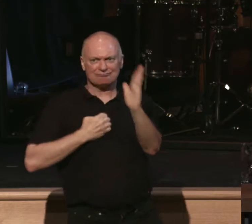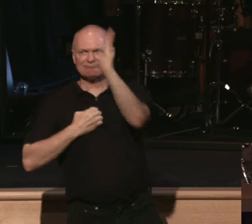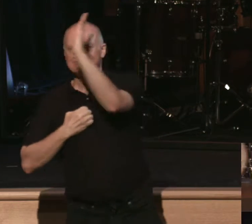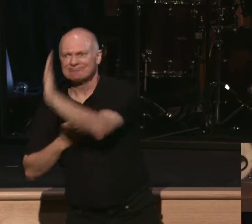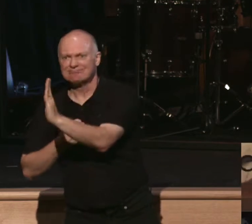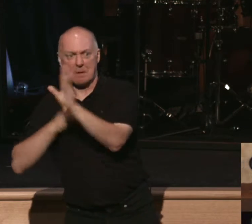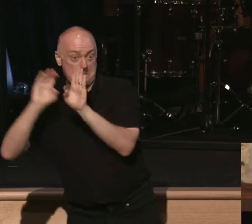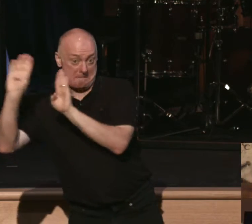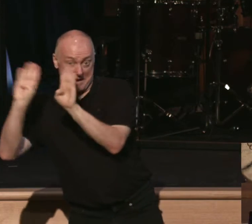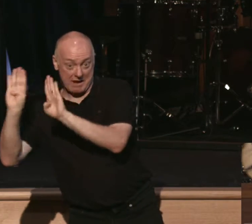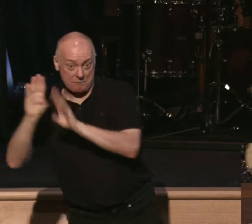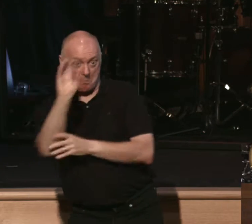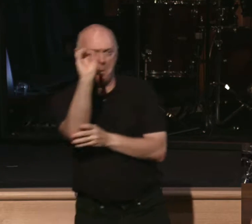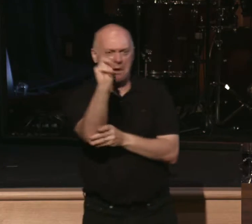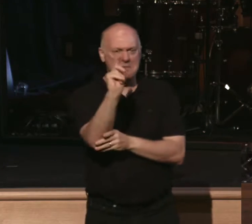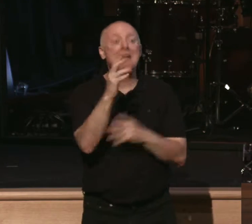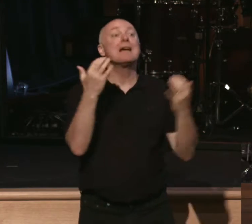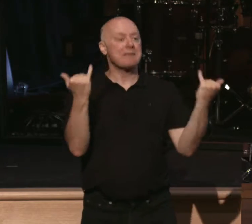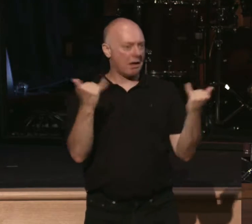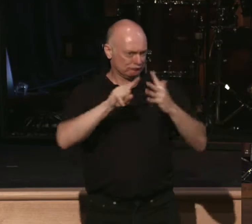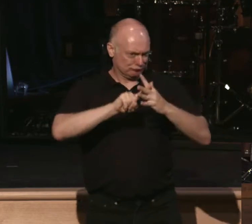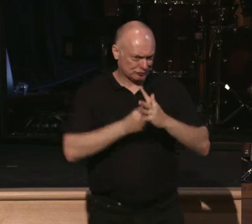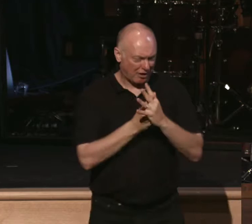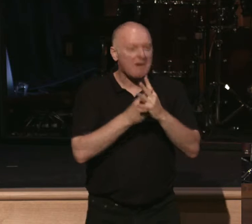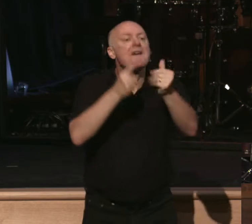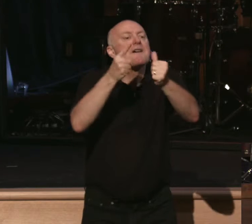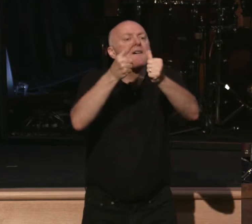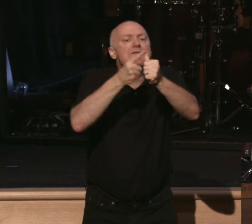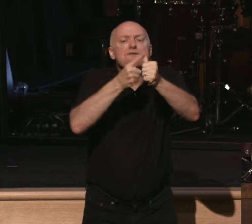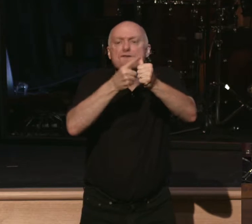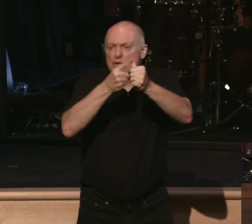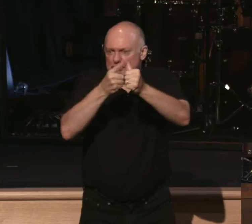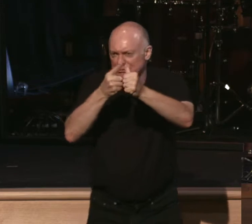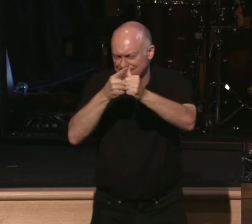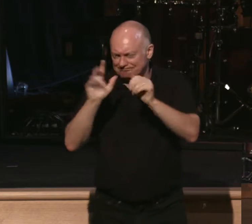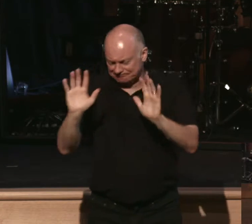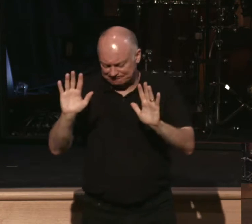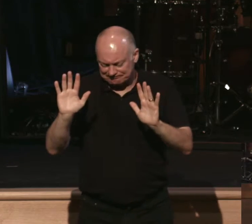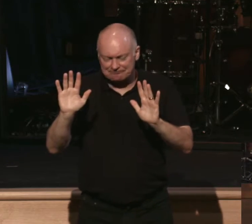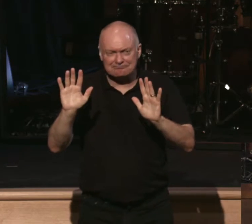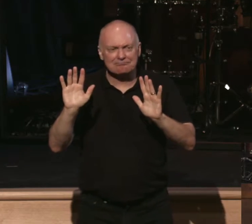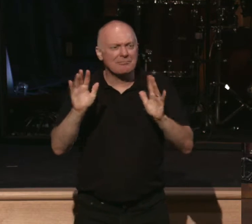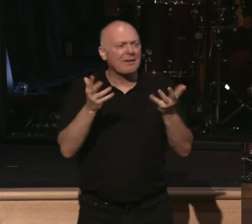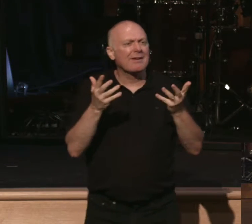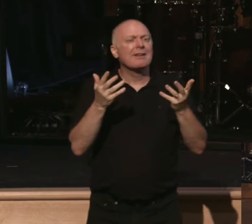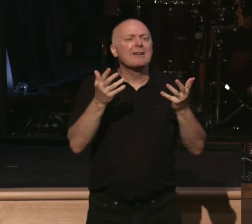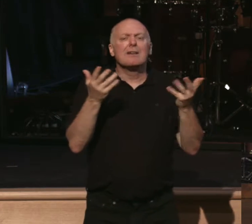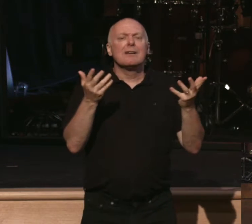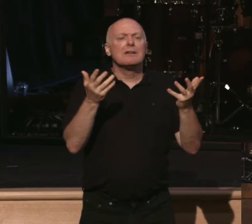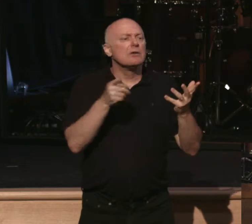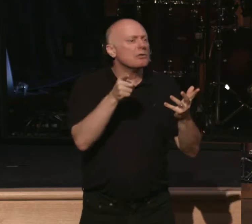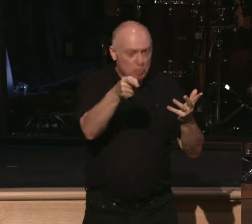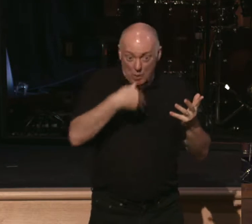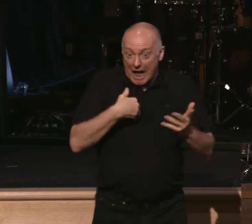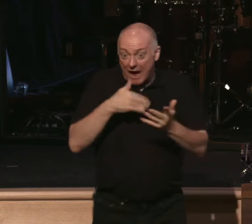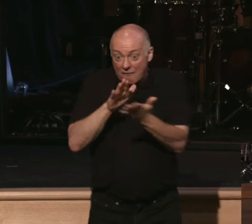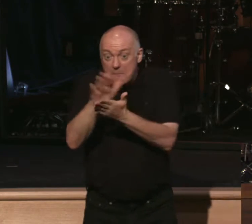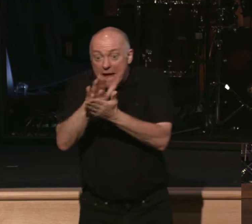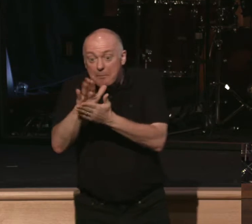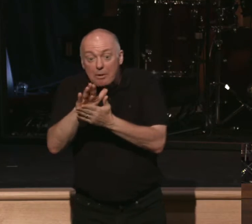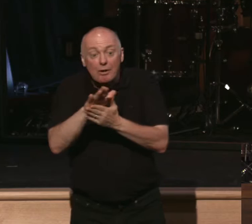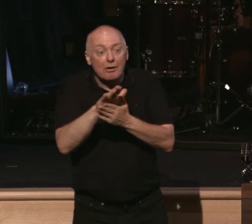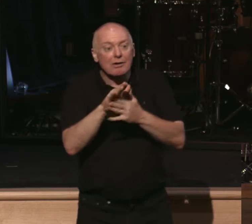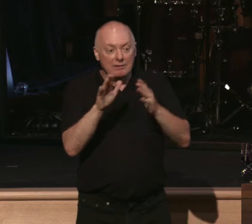and behavior. And so let's jump right into our first exercise in this section, which is this. You should have a sheet in your workbook that